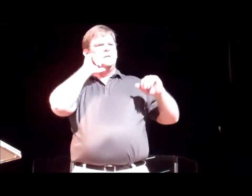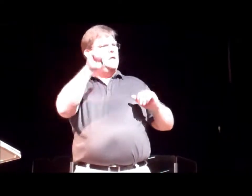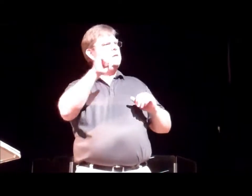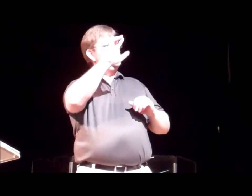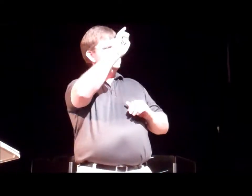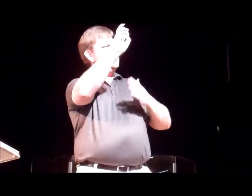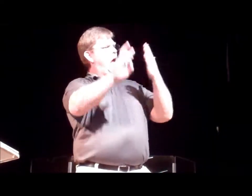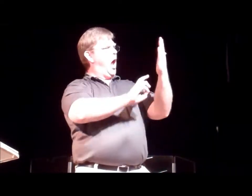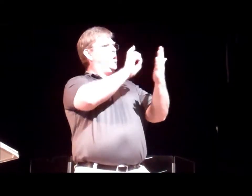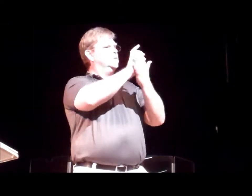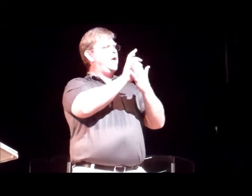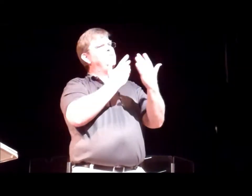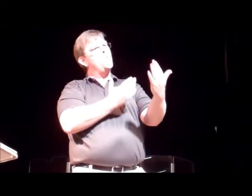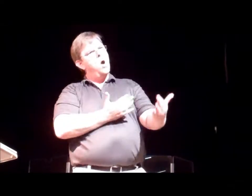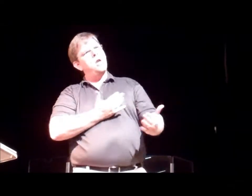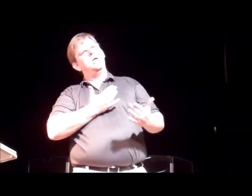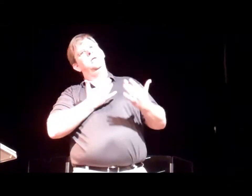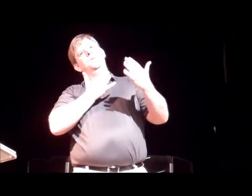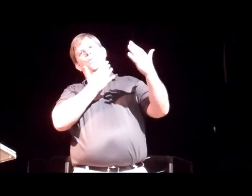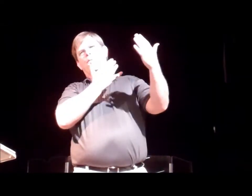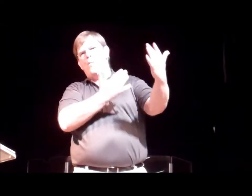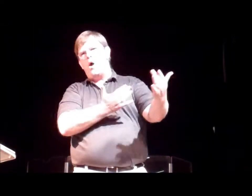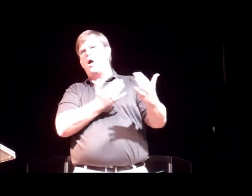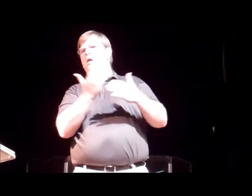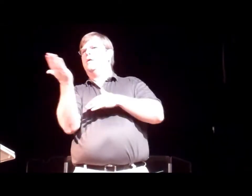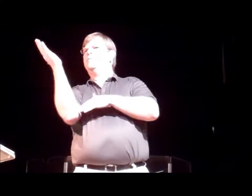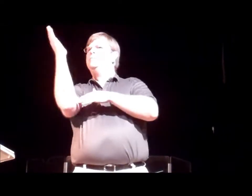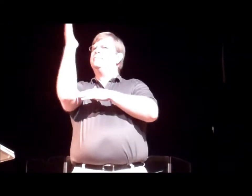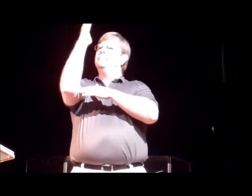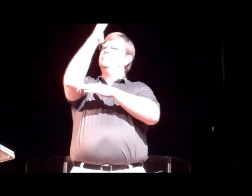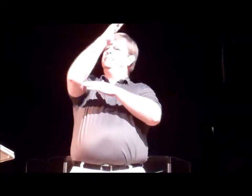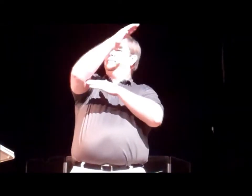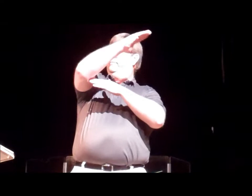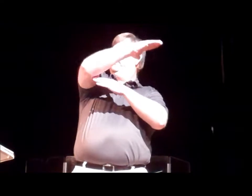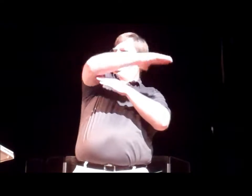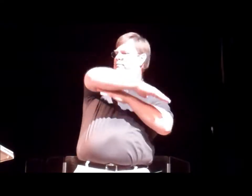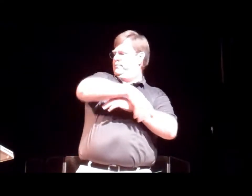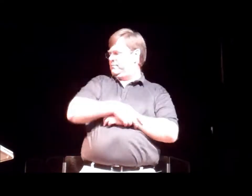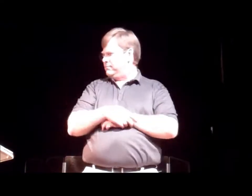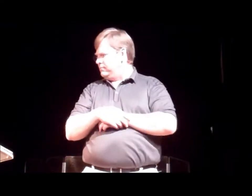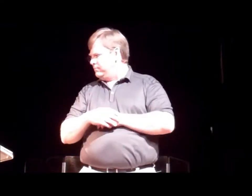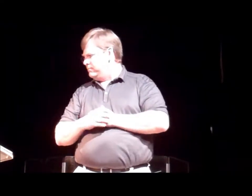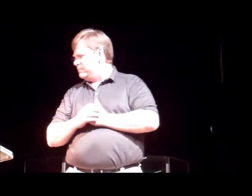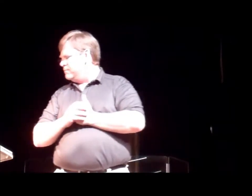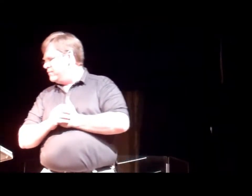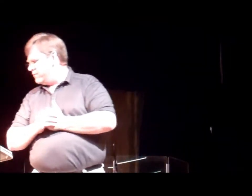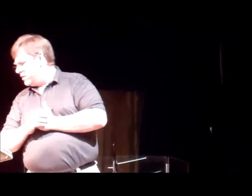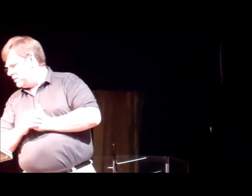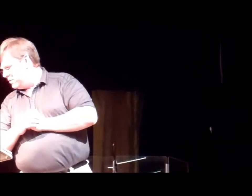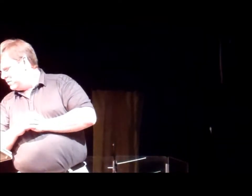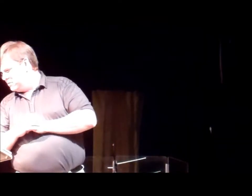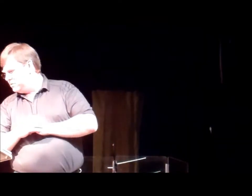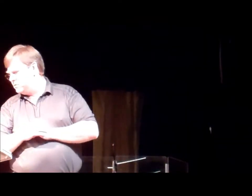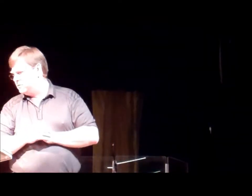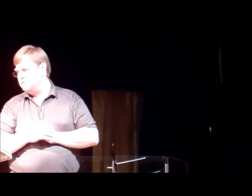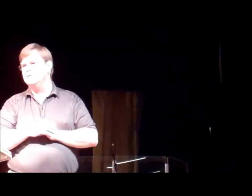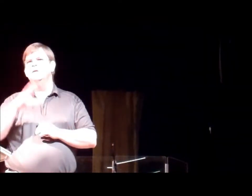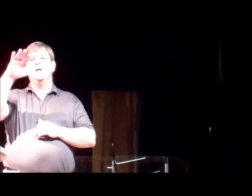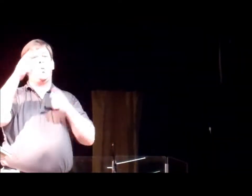like he was hung on the cross and after a very short time he passed away. No, he had 6 hours of agony until he